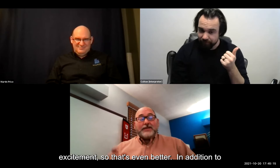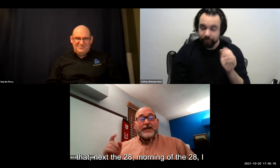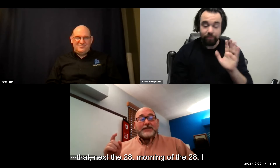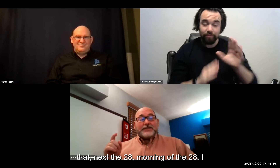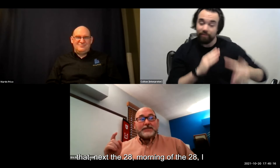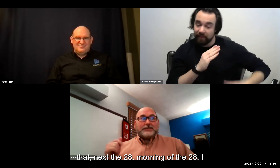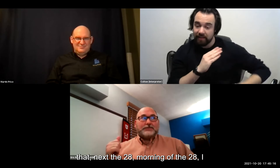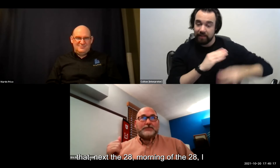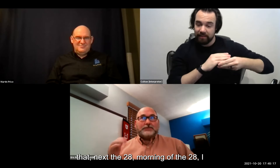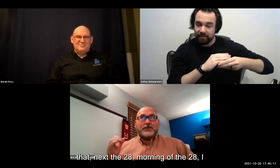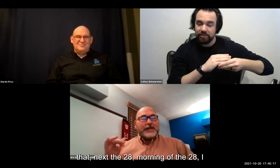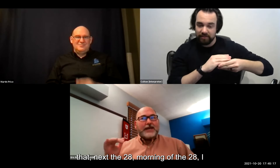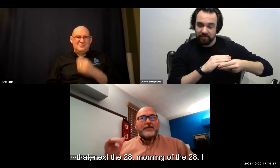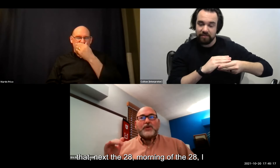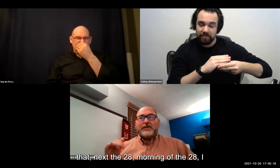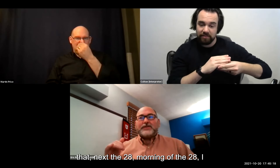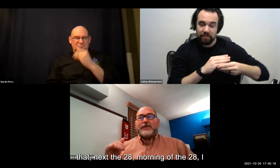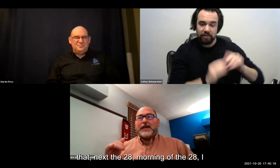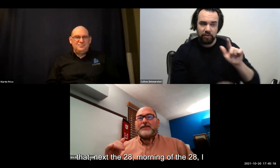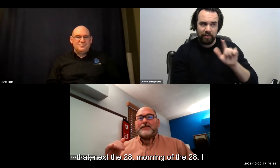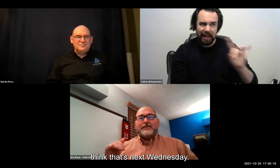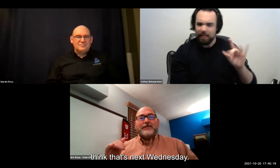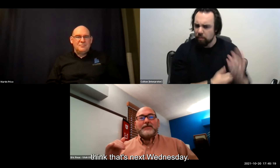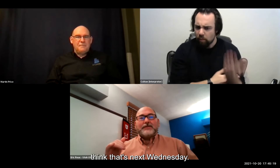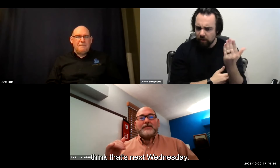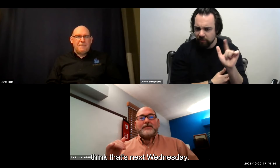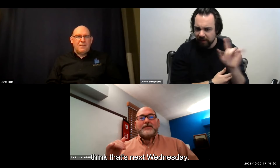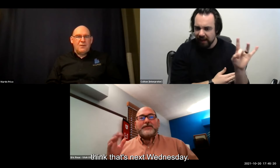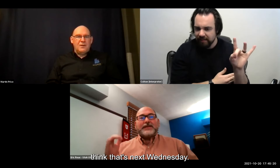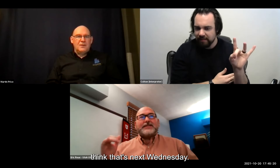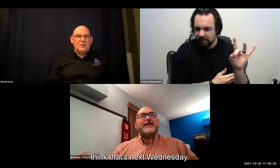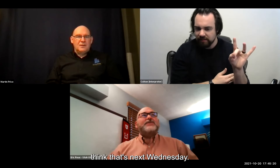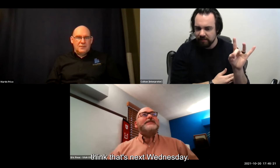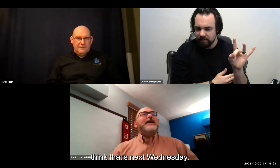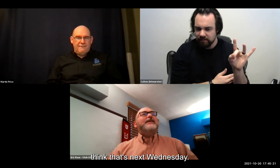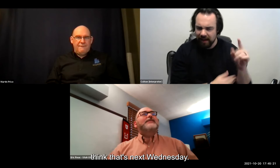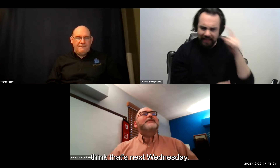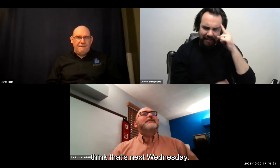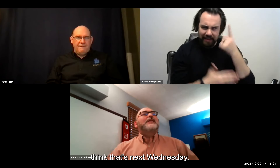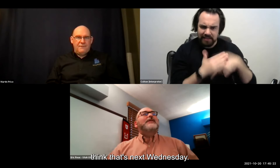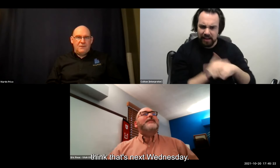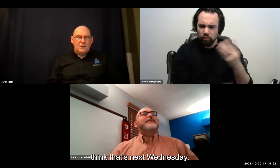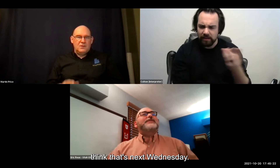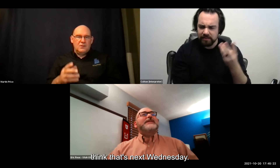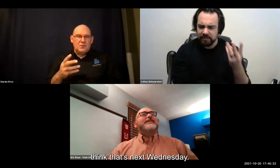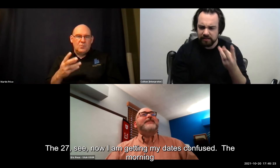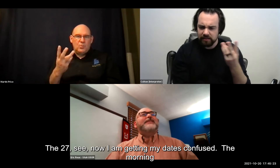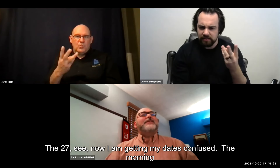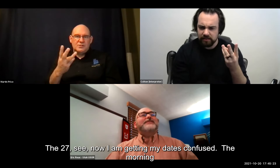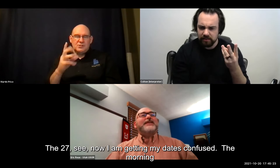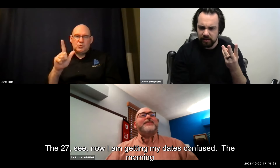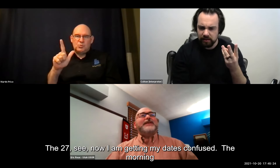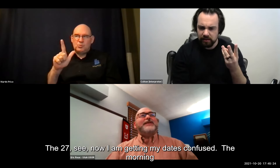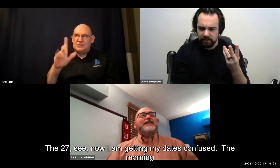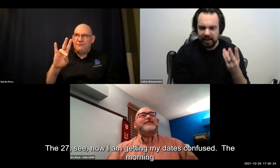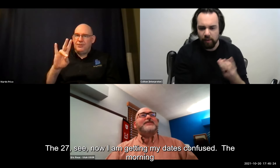that, the 28th, morning of the 28th, I think that's next Wednesday. This 27th. Oh,